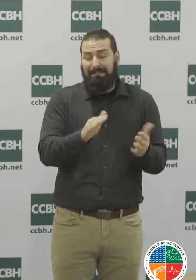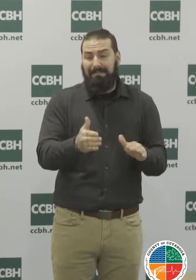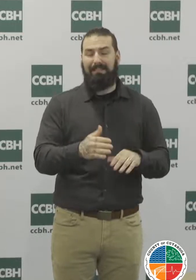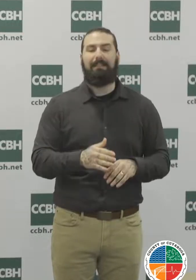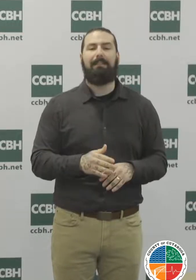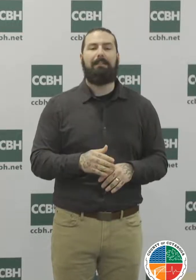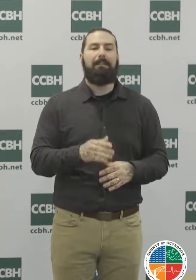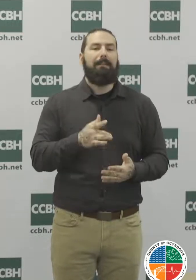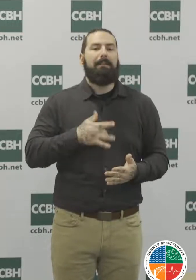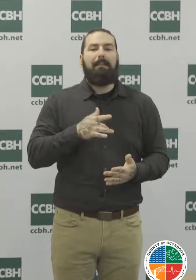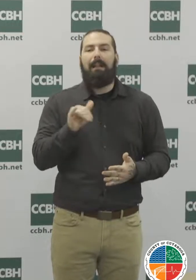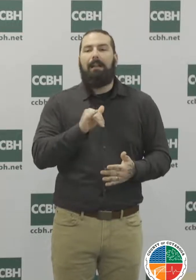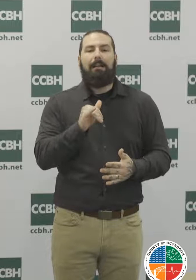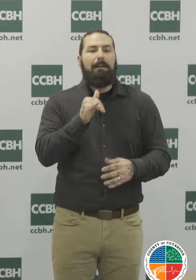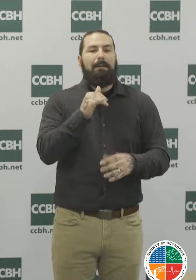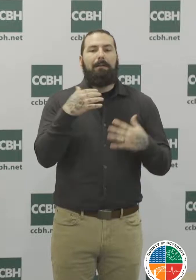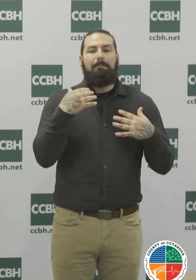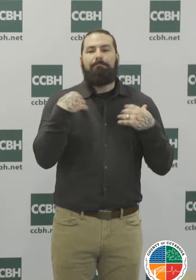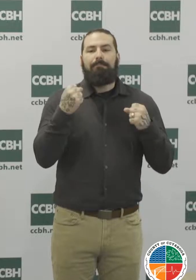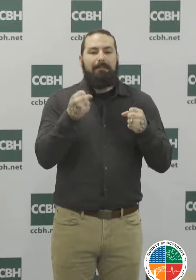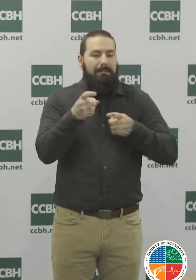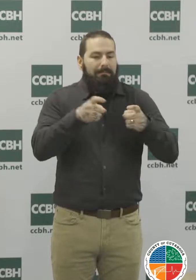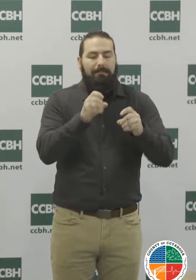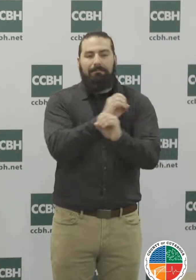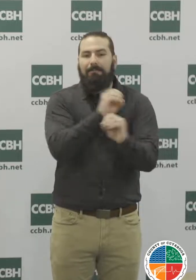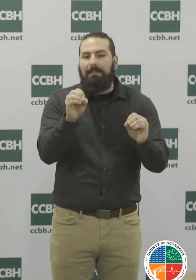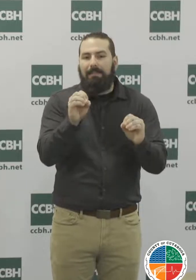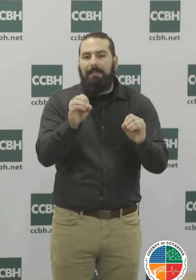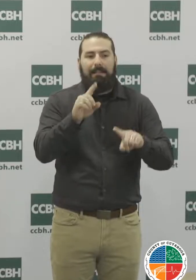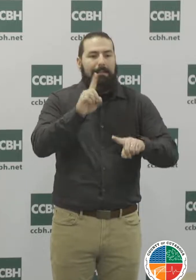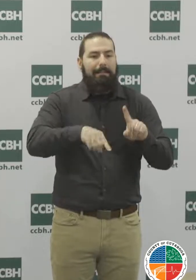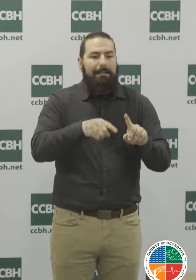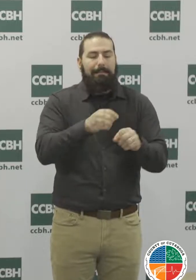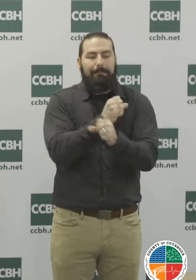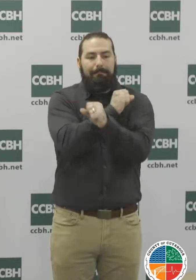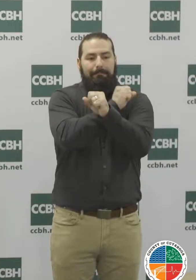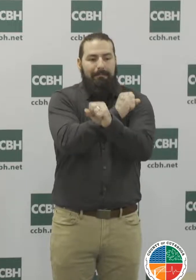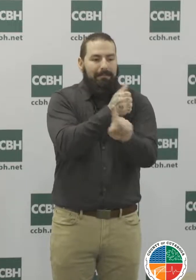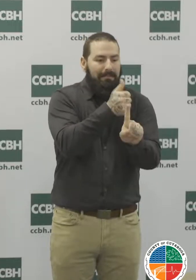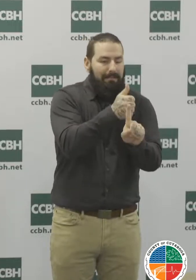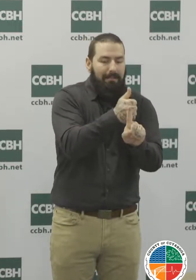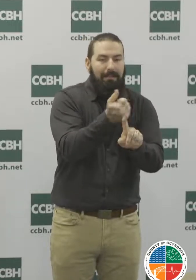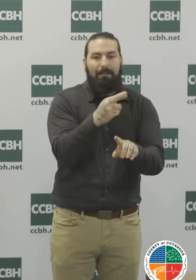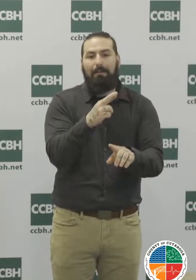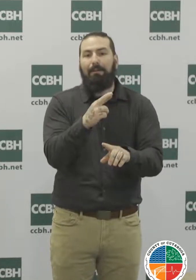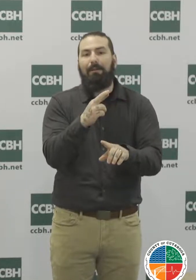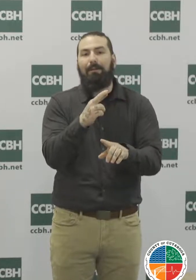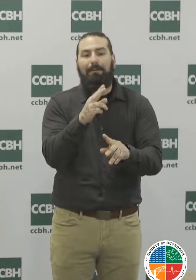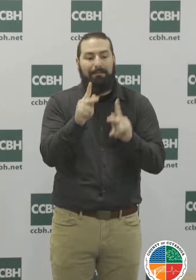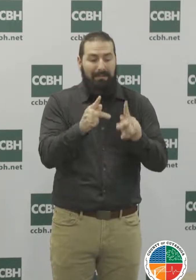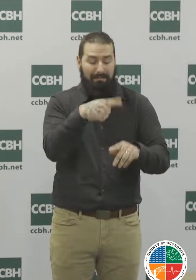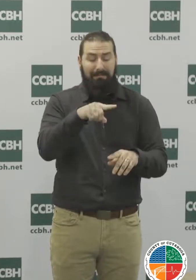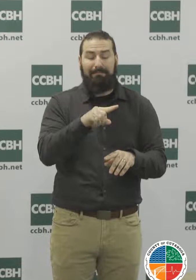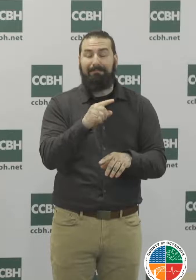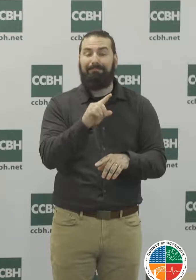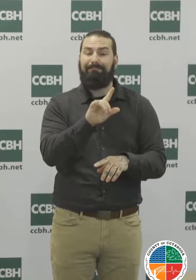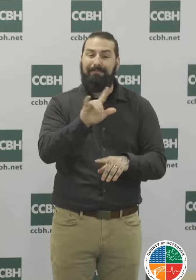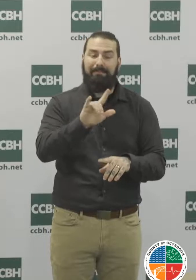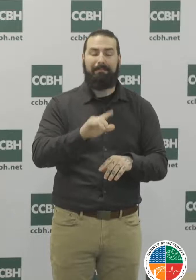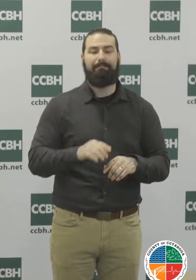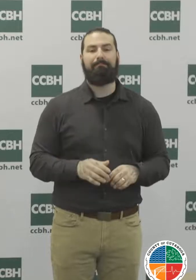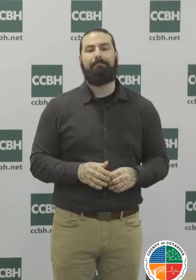to protect yourself and your loved ones. But many African Americans went to work anyway this